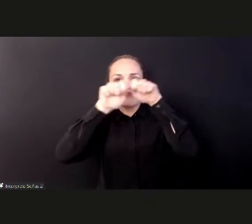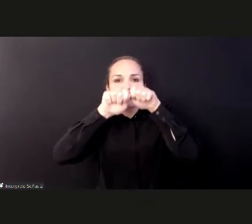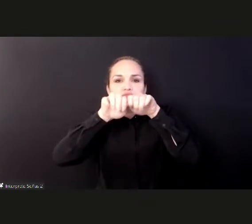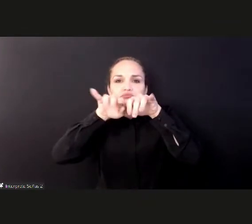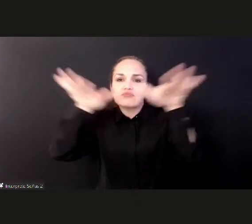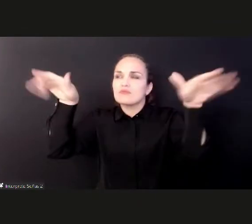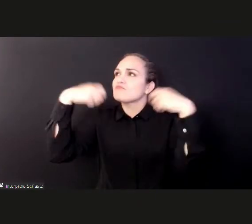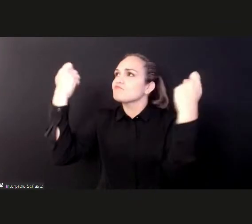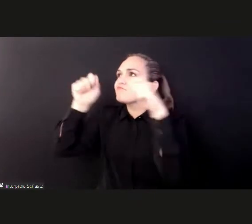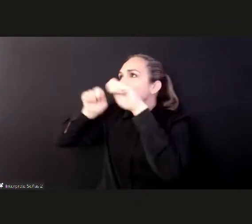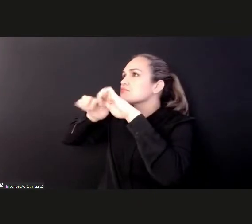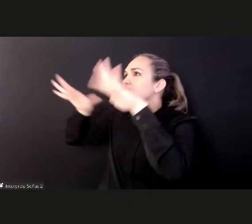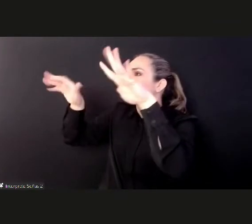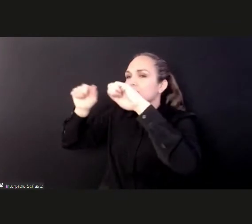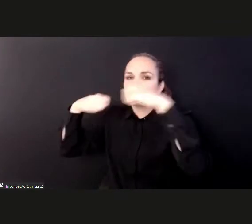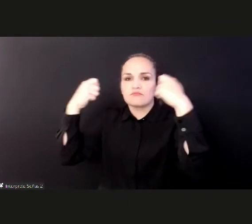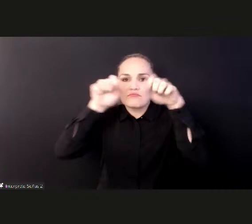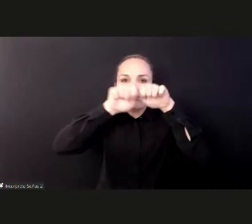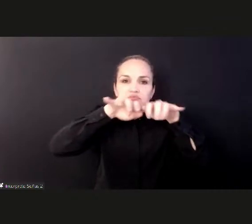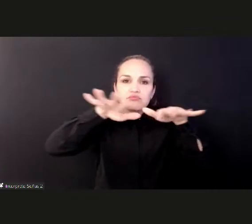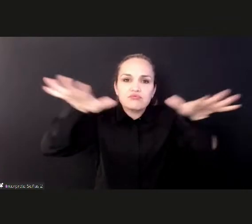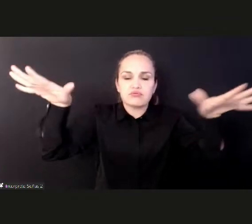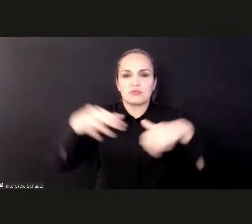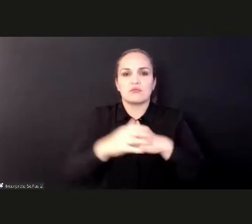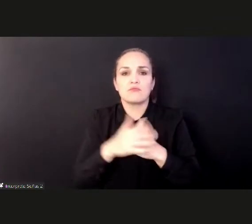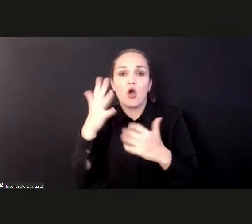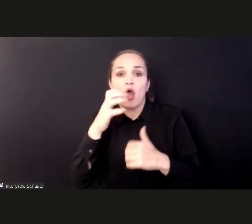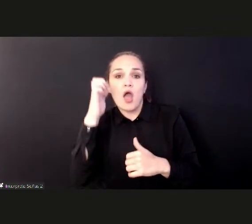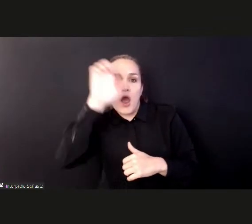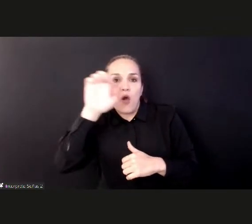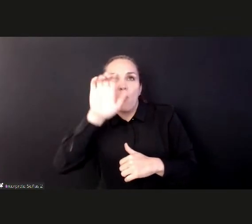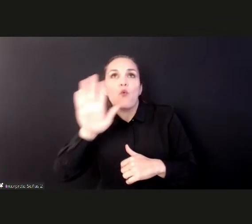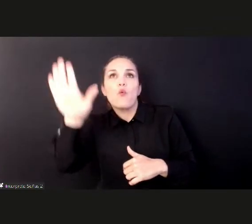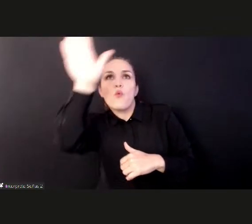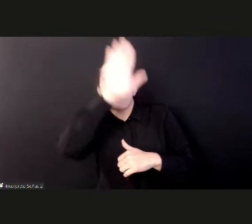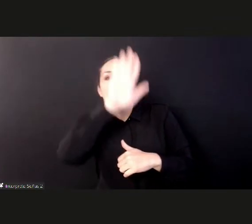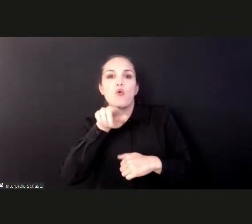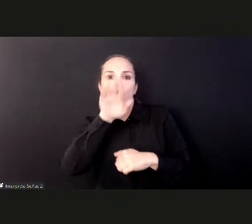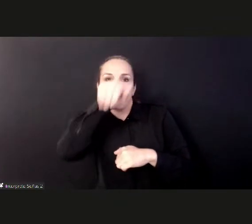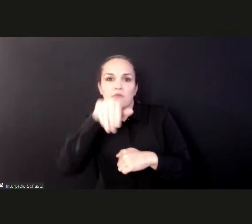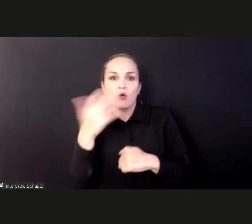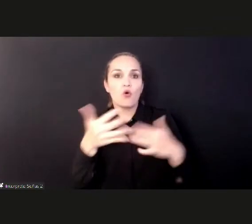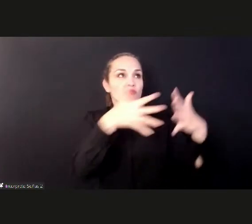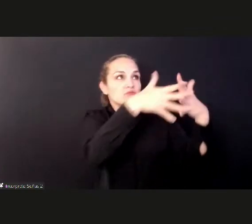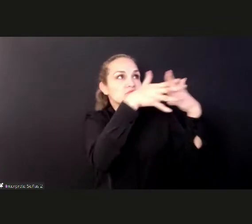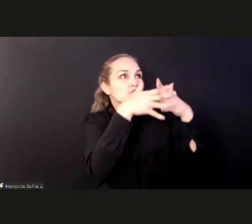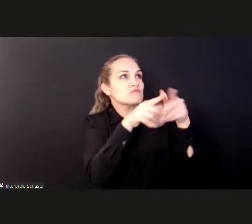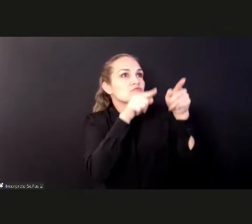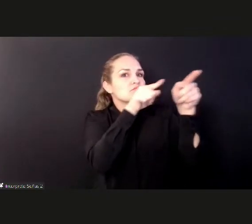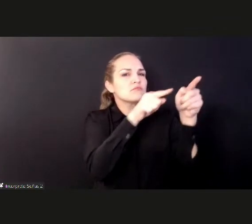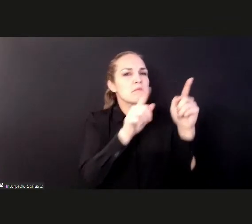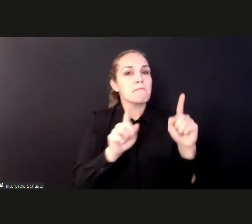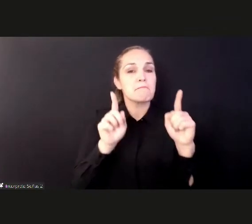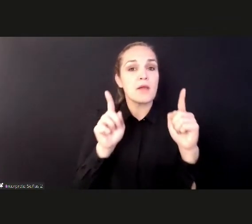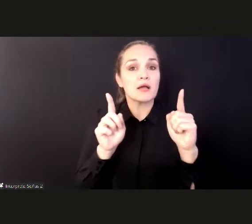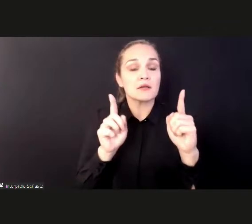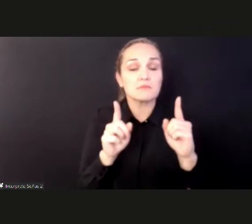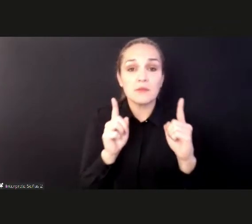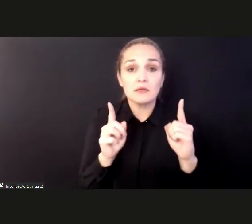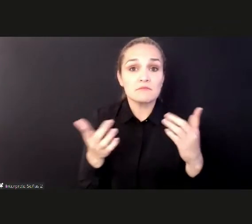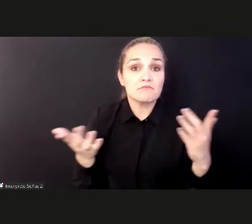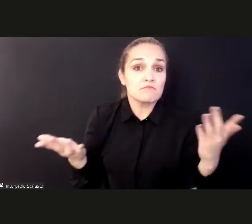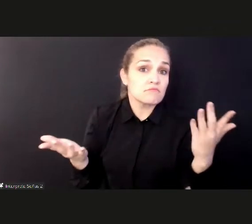Europe and looking at the Americas and so forth. And the trend has been that if you're a Francophone country, then your main markets tend to